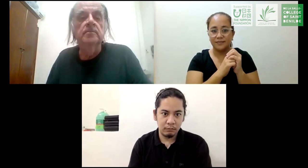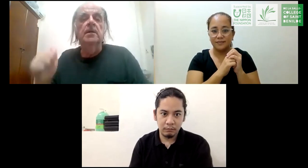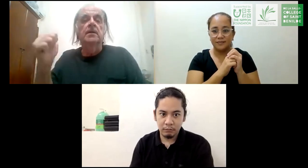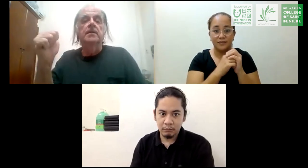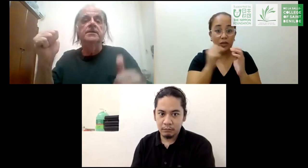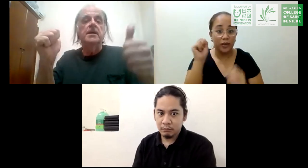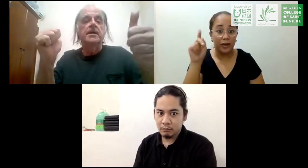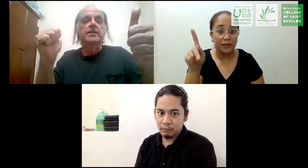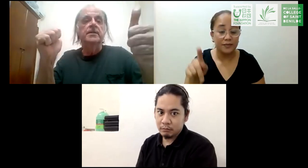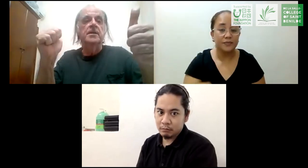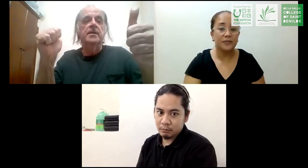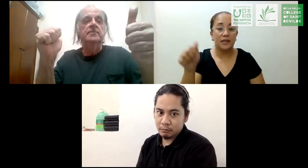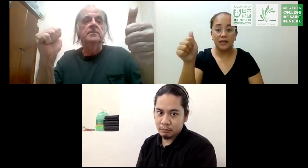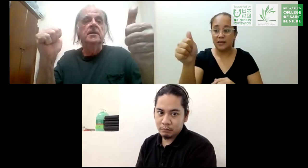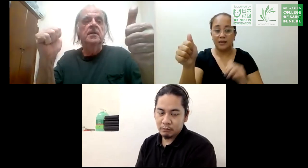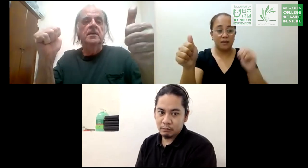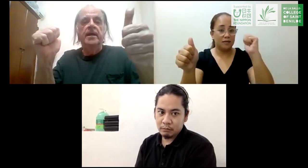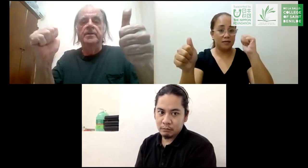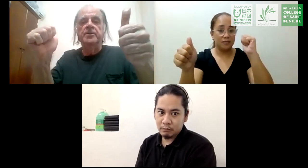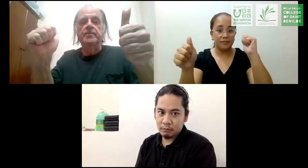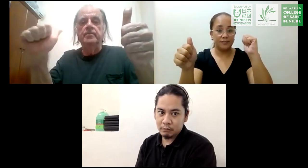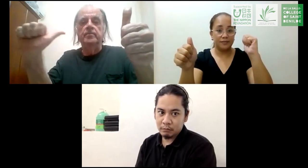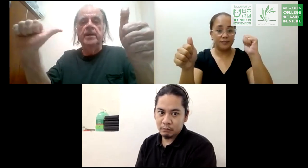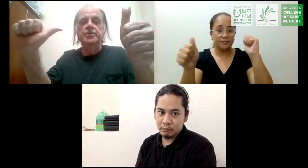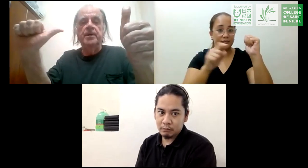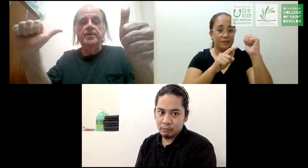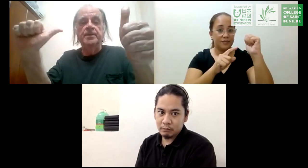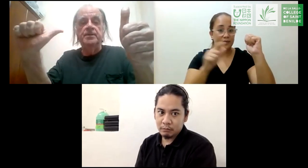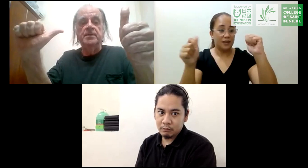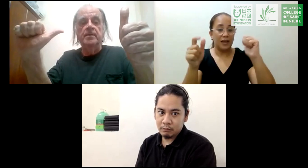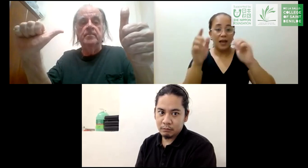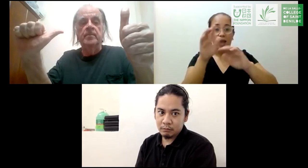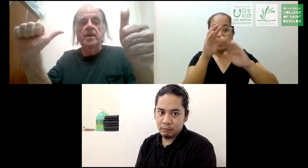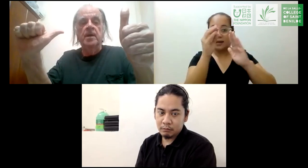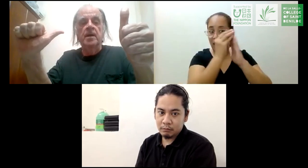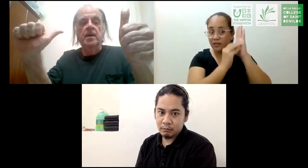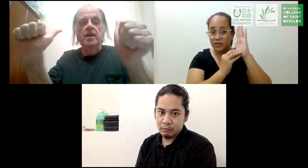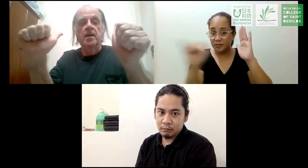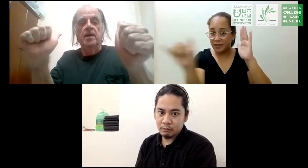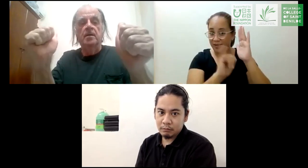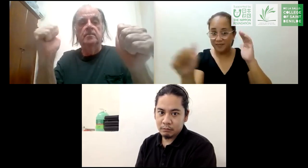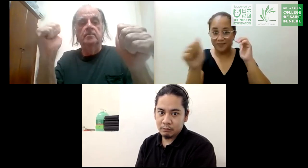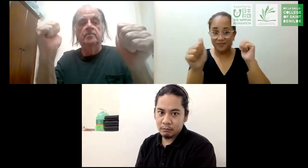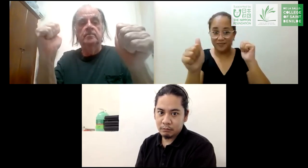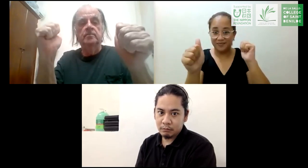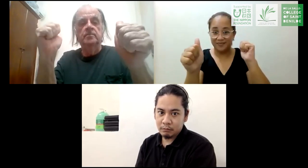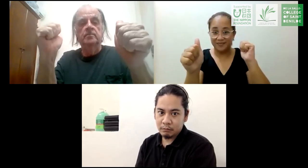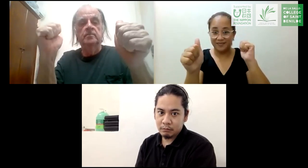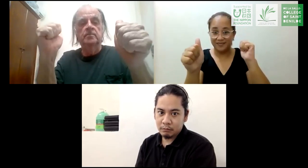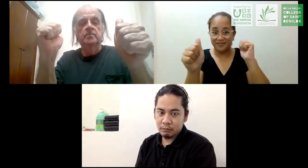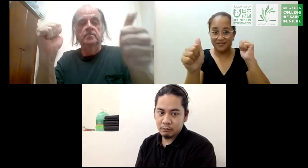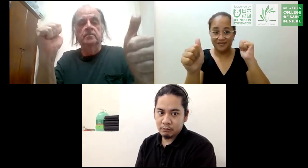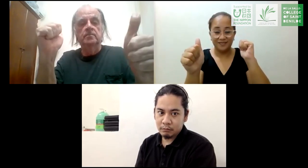Okay, this sign and this sign, hand shape is the same. Well,